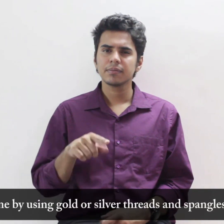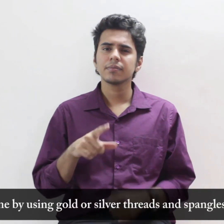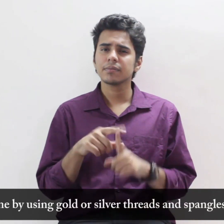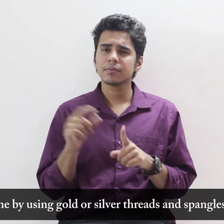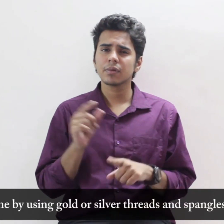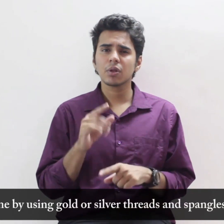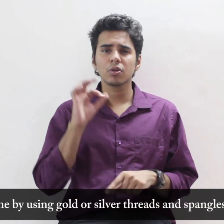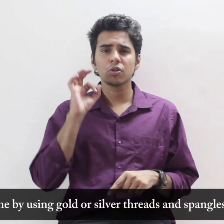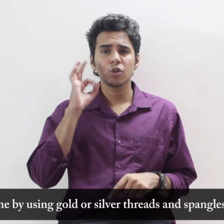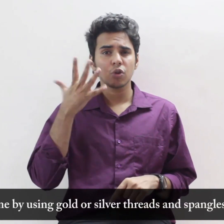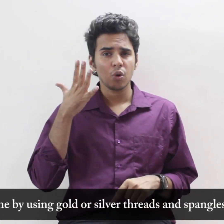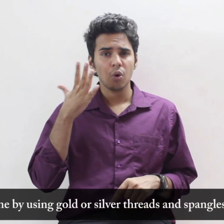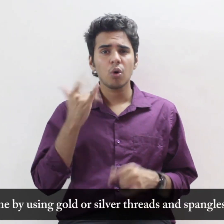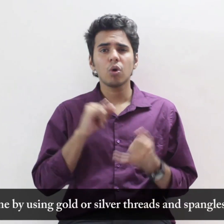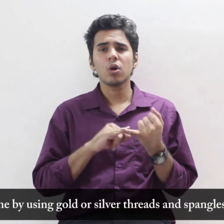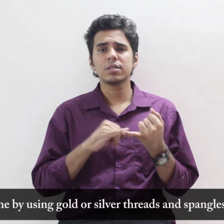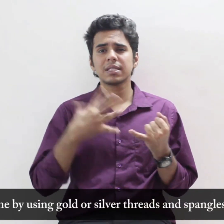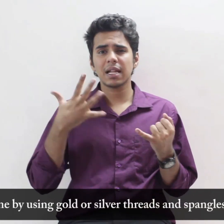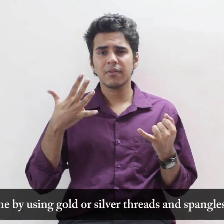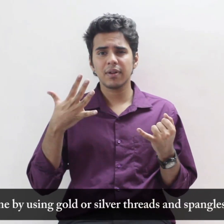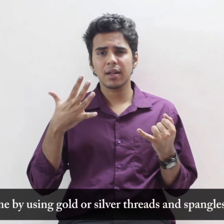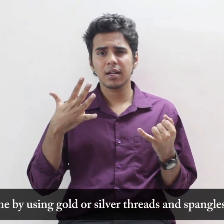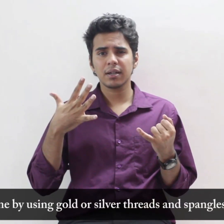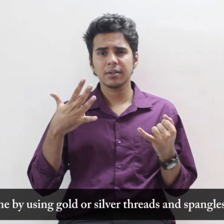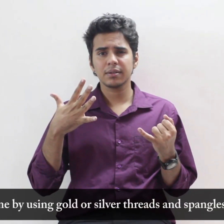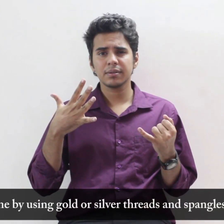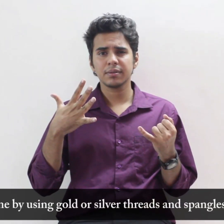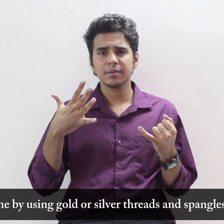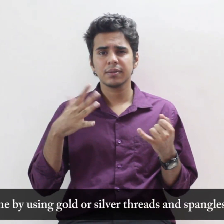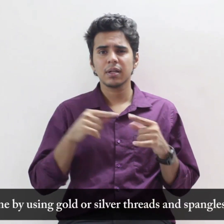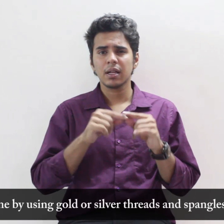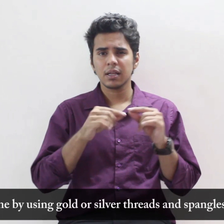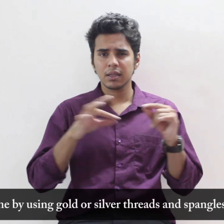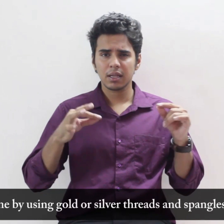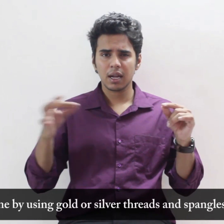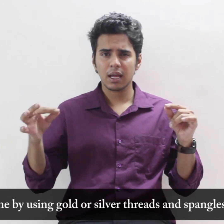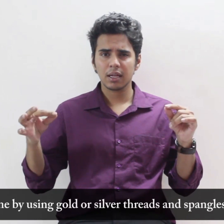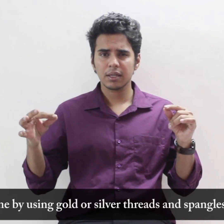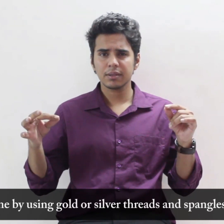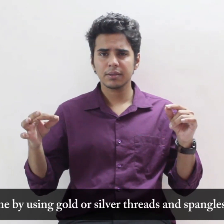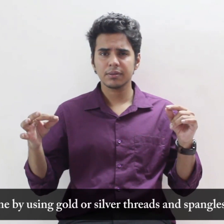It is done by using gold or silver threads and spangles, sitara.